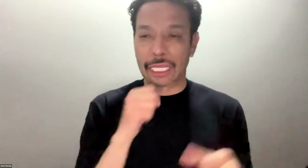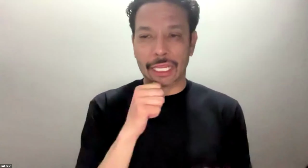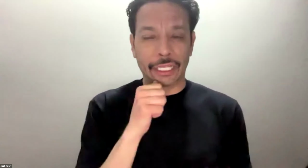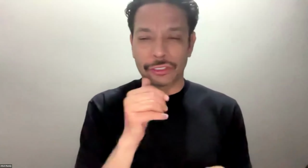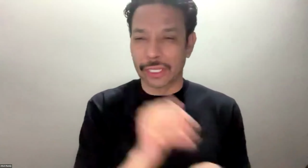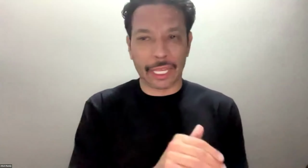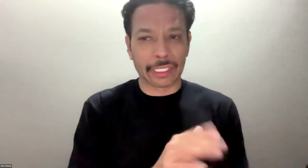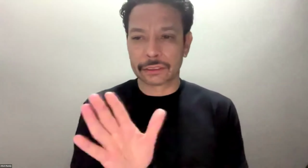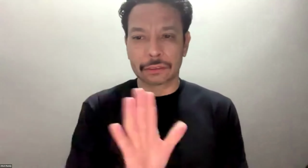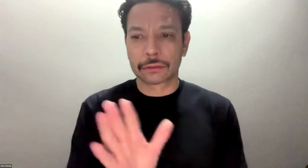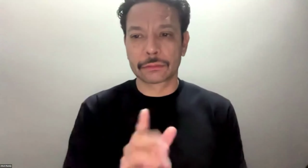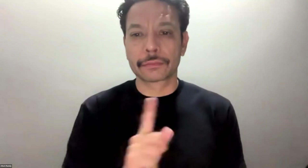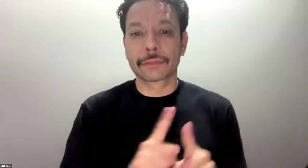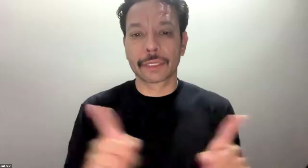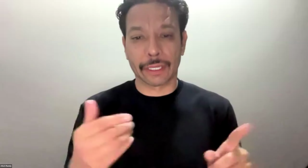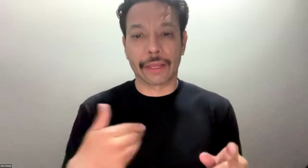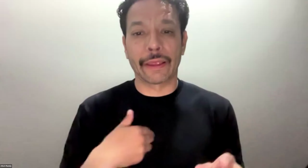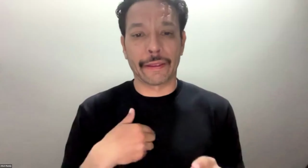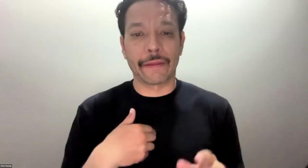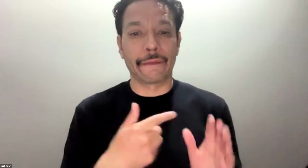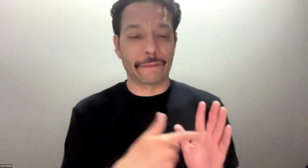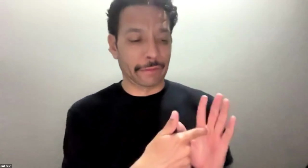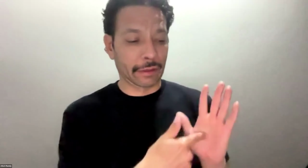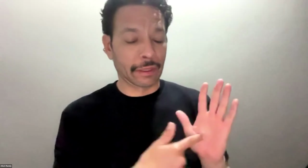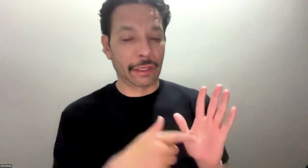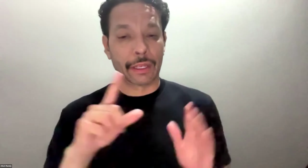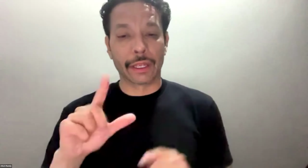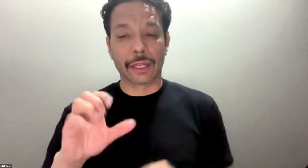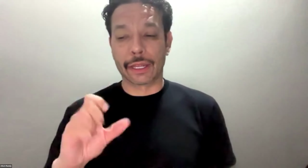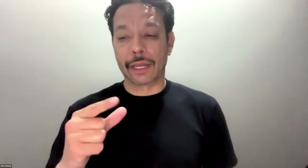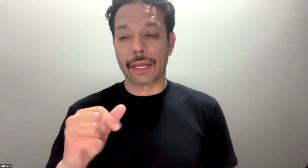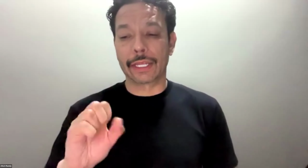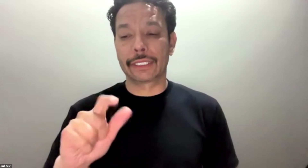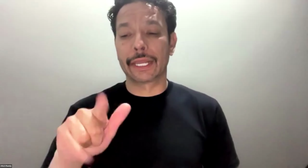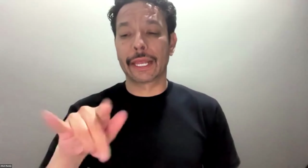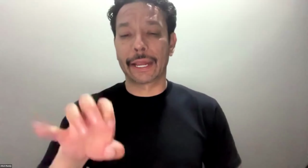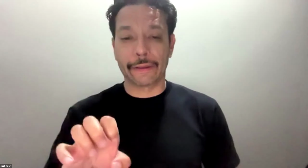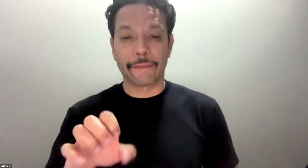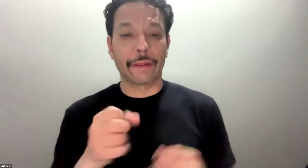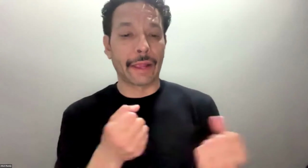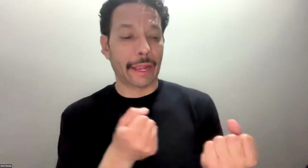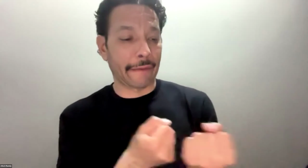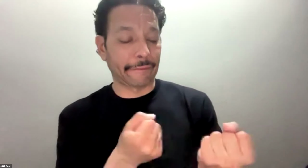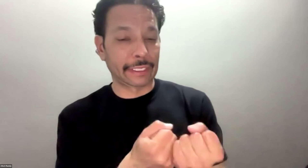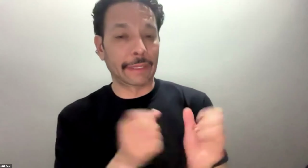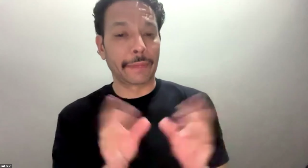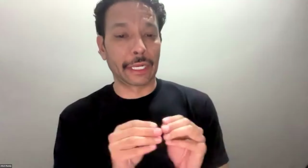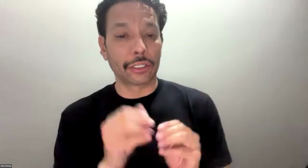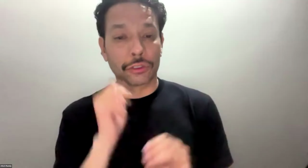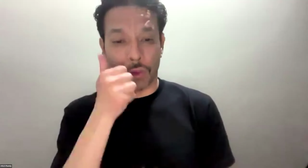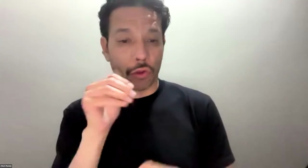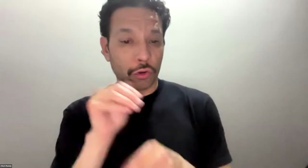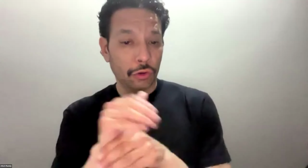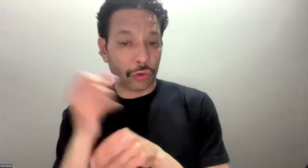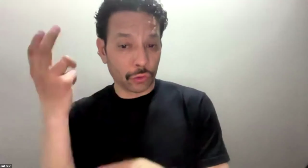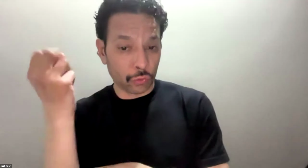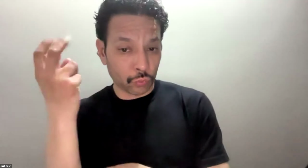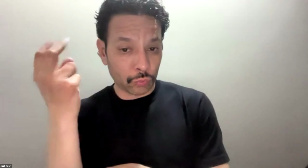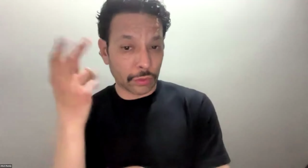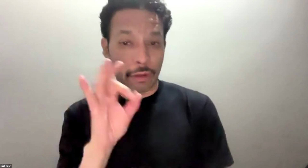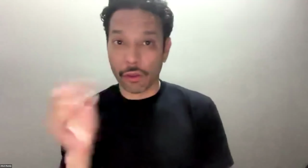tonight, but we do have the legislative advocacy meeting tomorrow at noon that that everybody can go